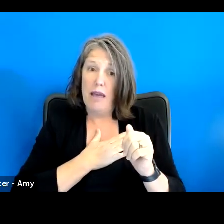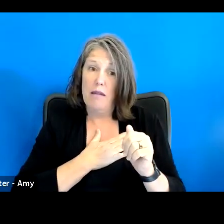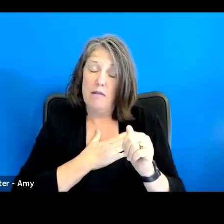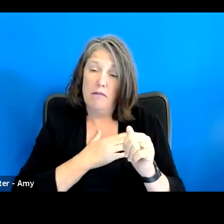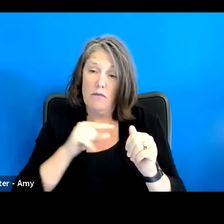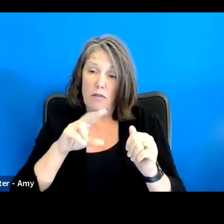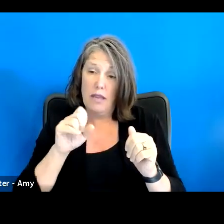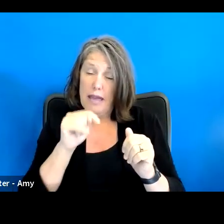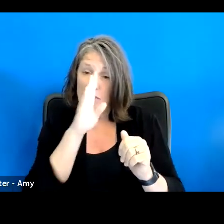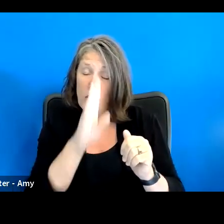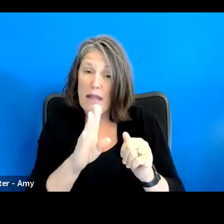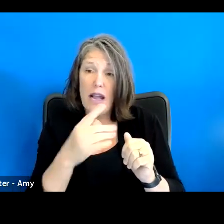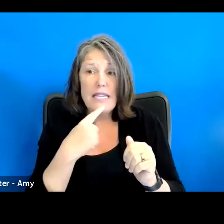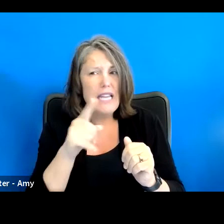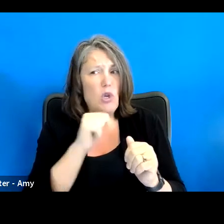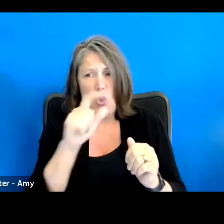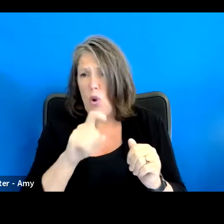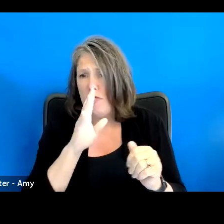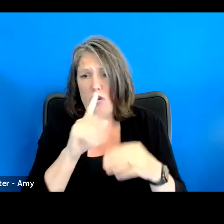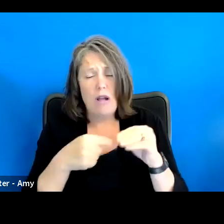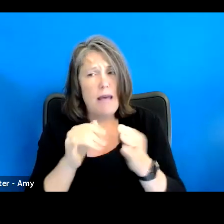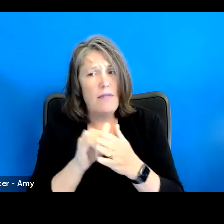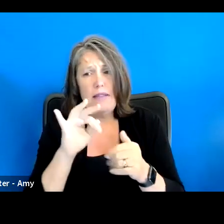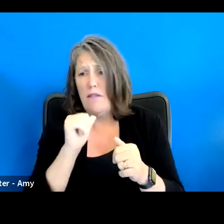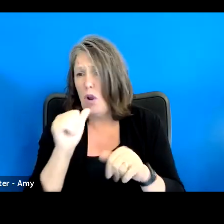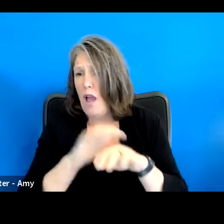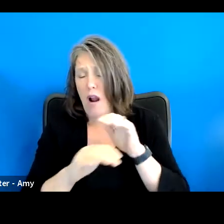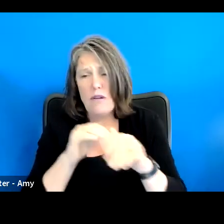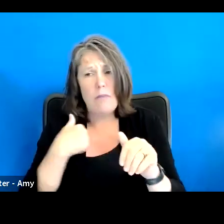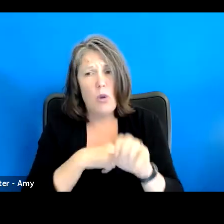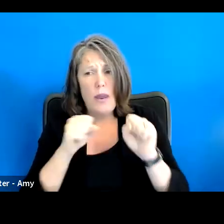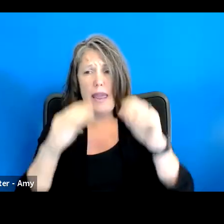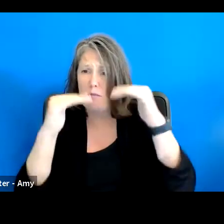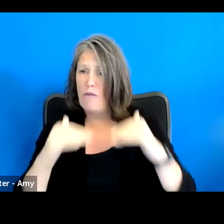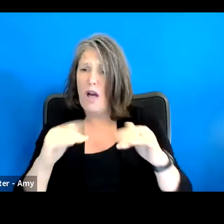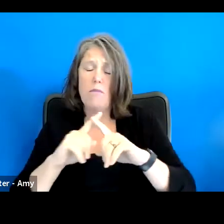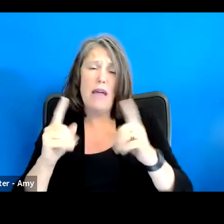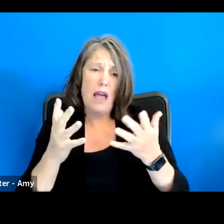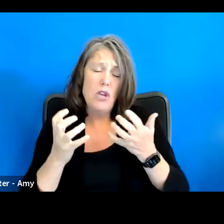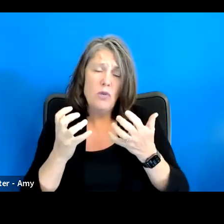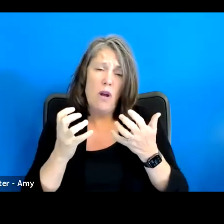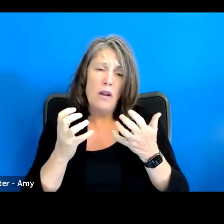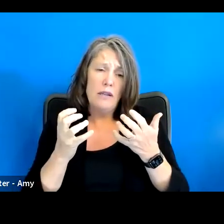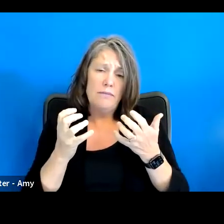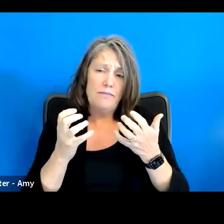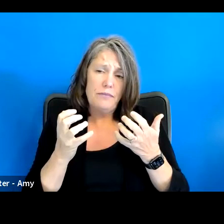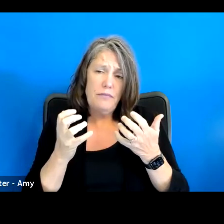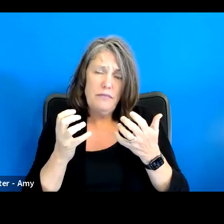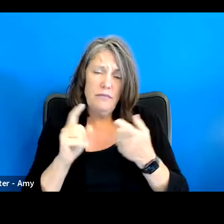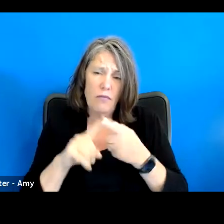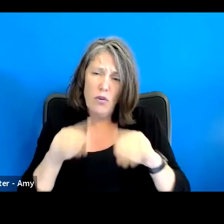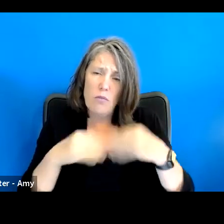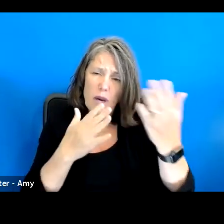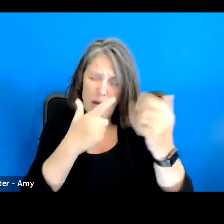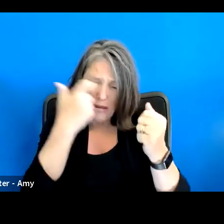said, you absolutely don't have to talk about this if you're not comfortable. We can move on, but I just wanted to bring this